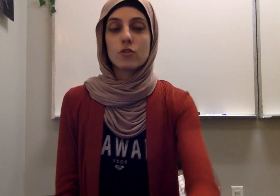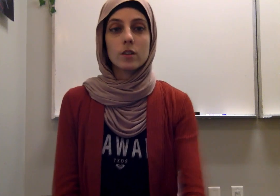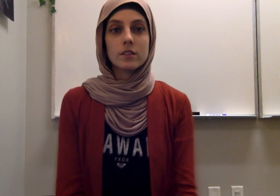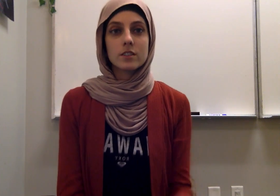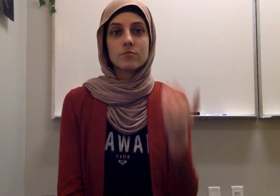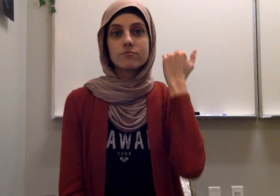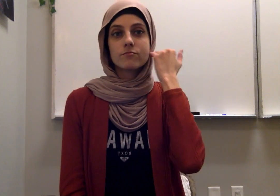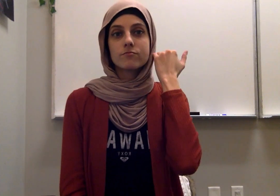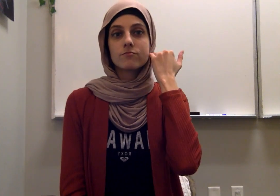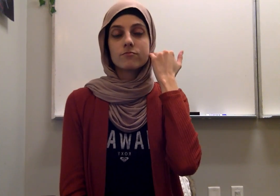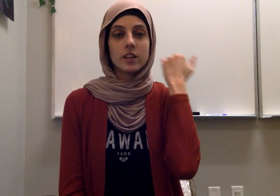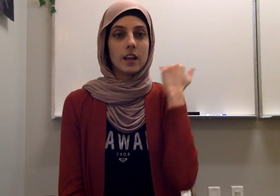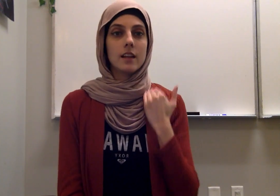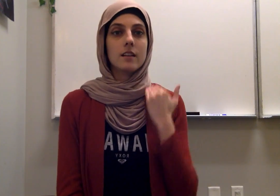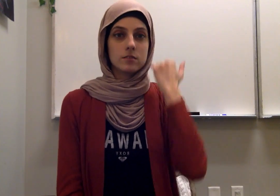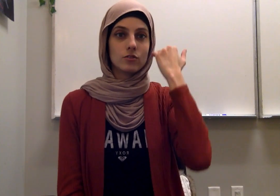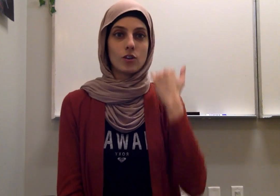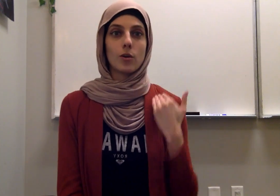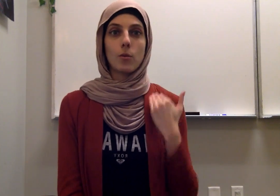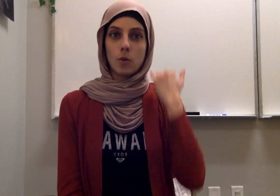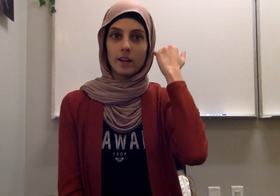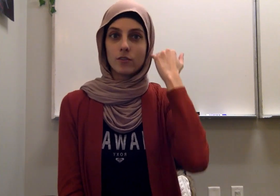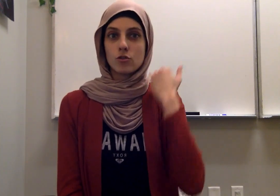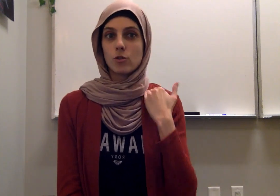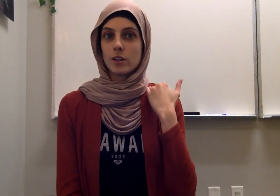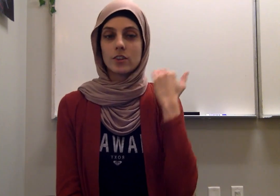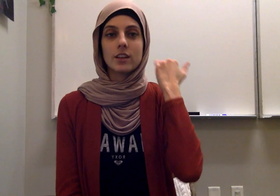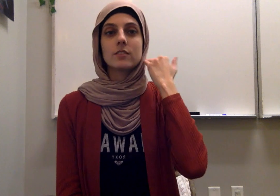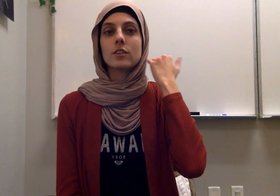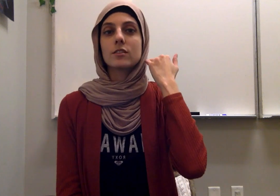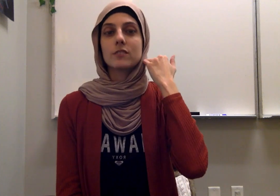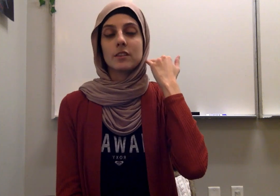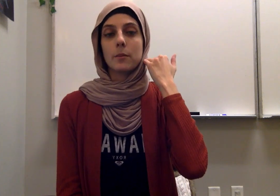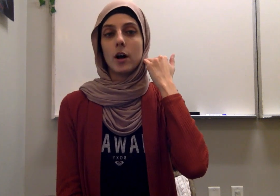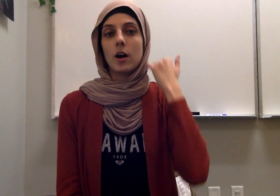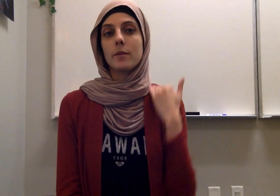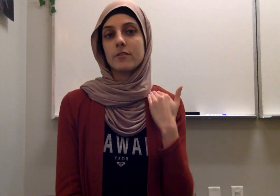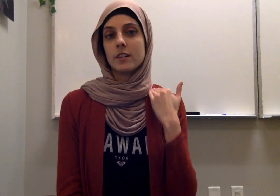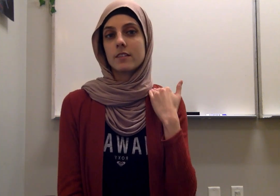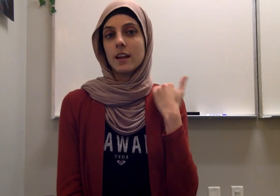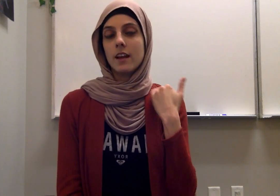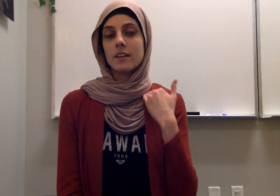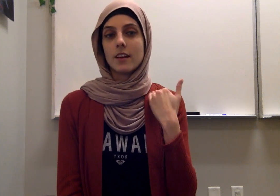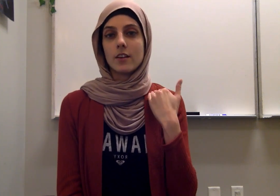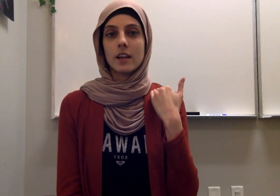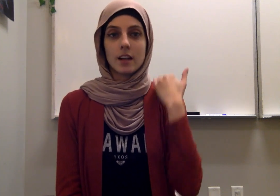Short, again, show what short looks like to you, if it's a bob, if it's down here,